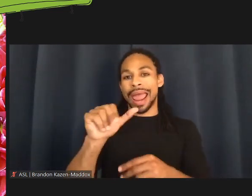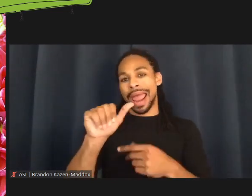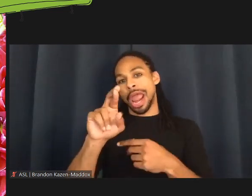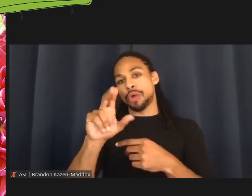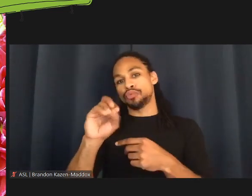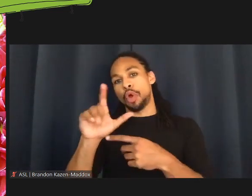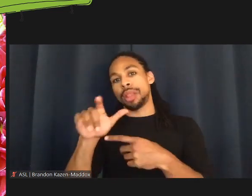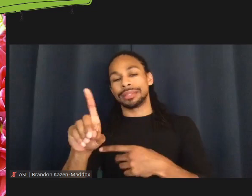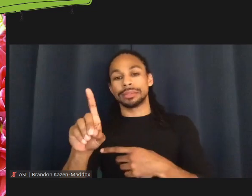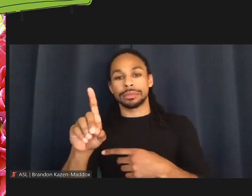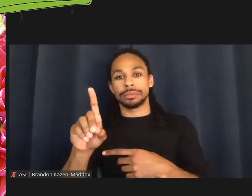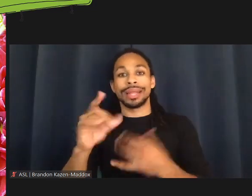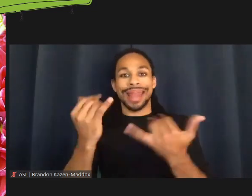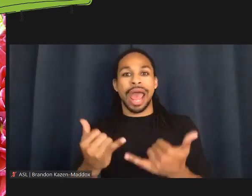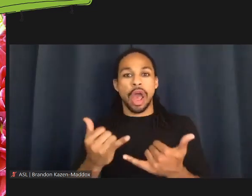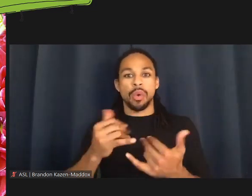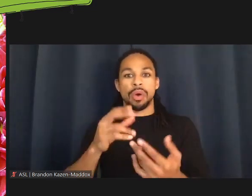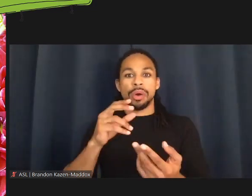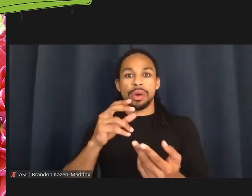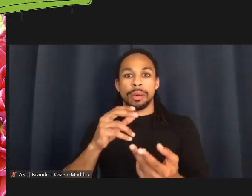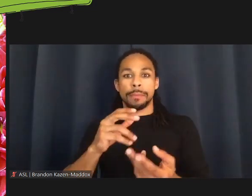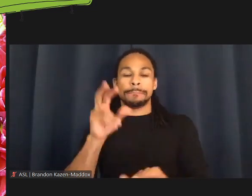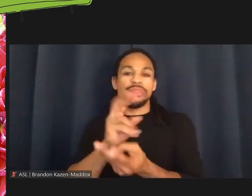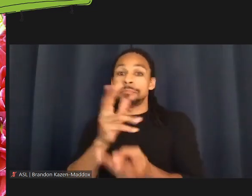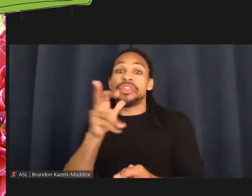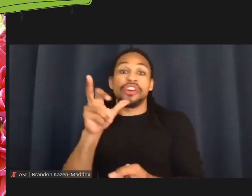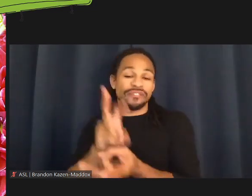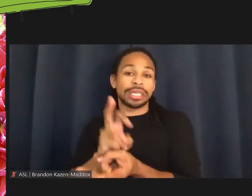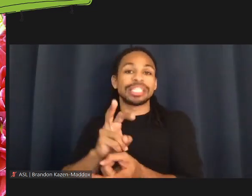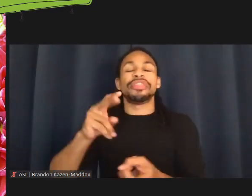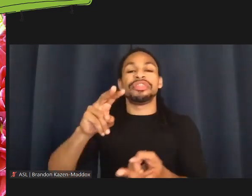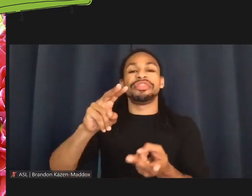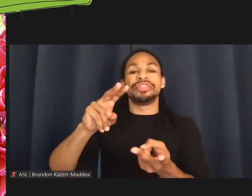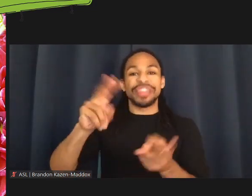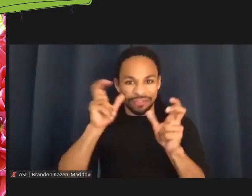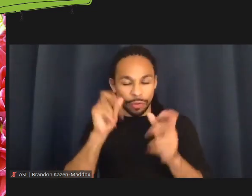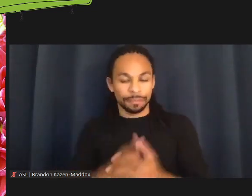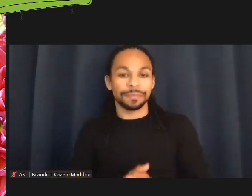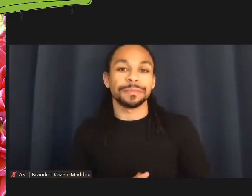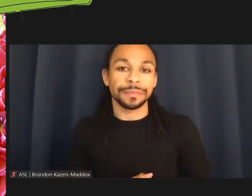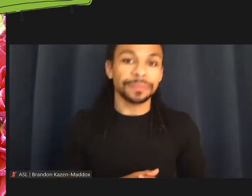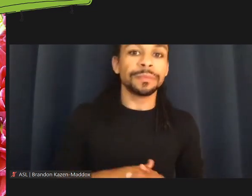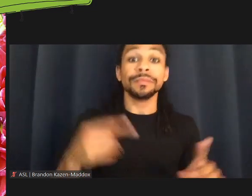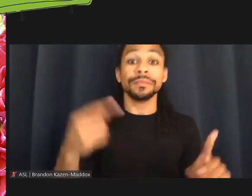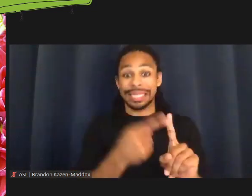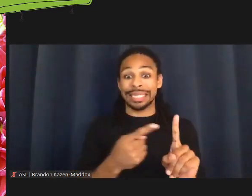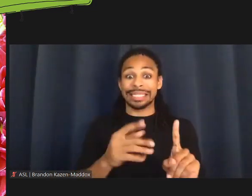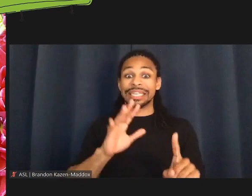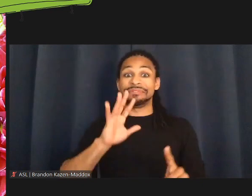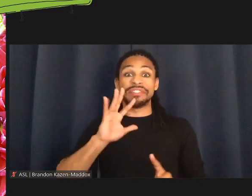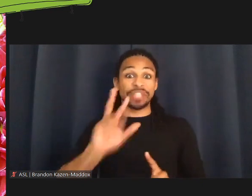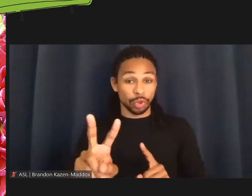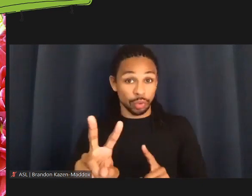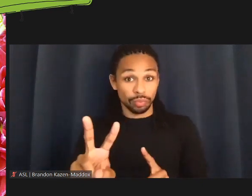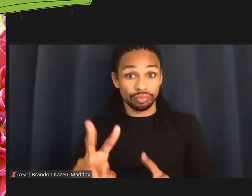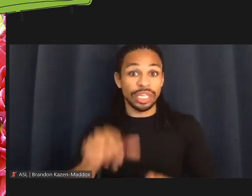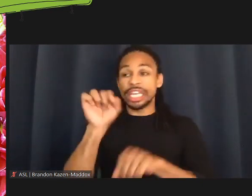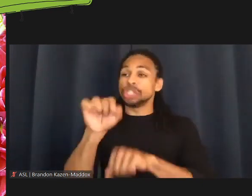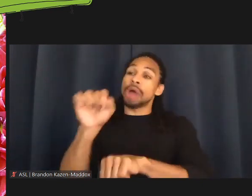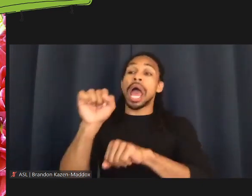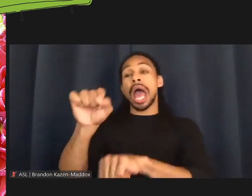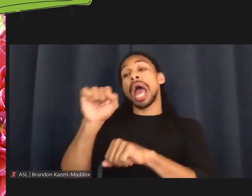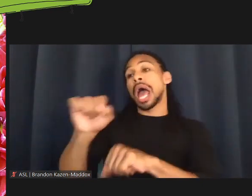Harold is 52. He drives roundabout 66 miles on I-95 to and from the tube factory in